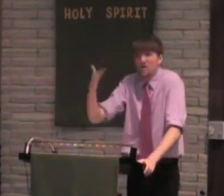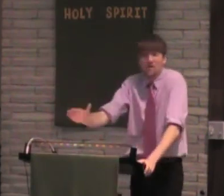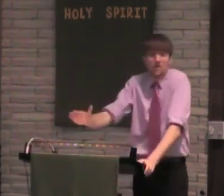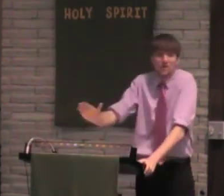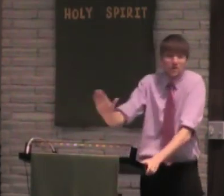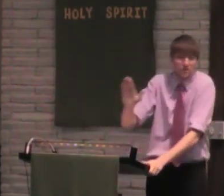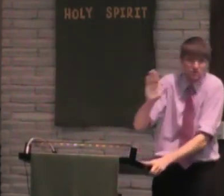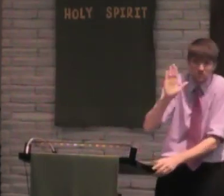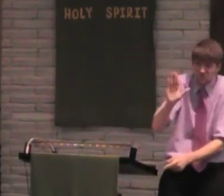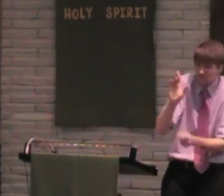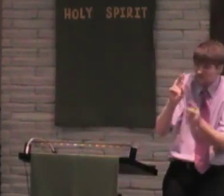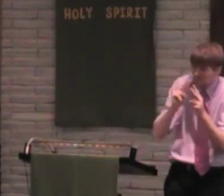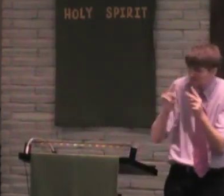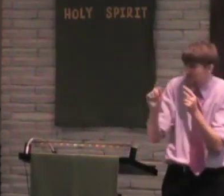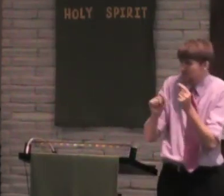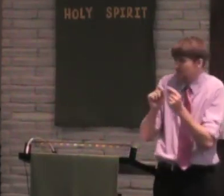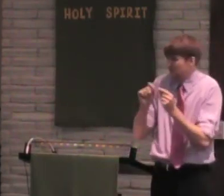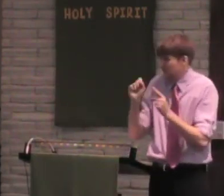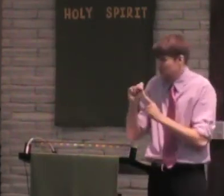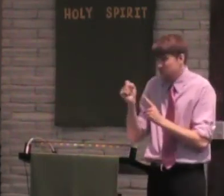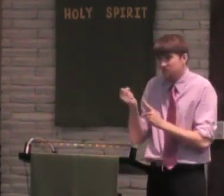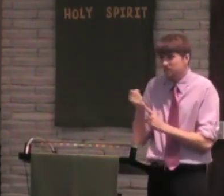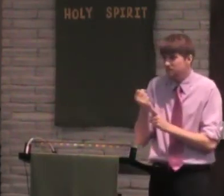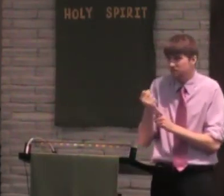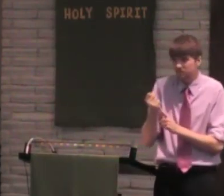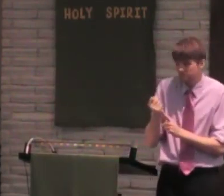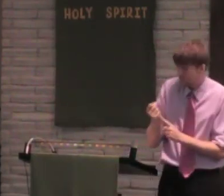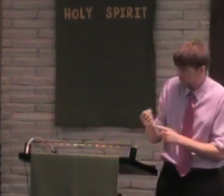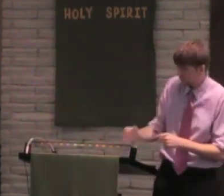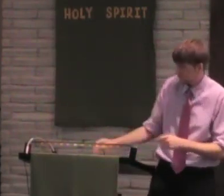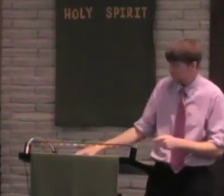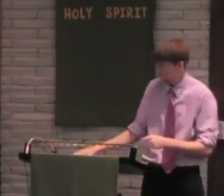Maybe you have a specific situation. I don't know what may be going on in your life.